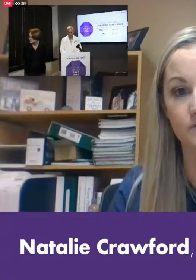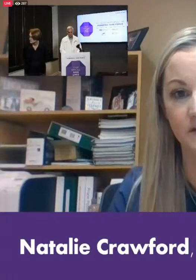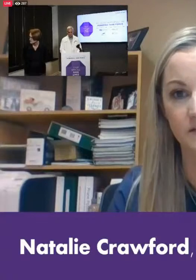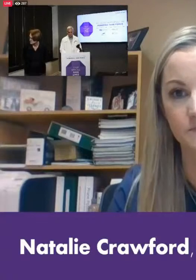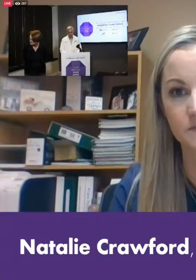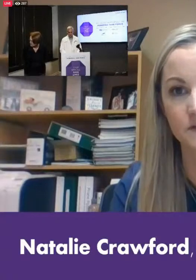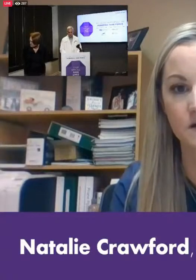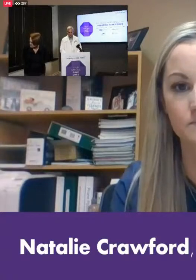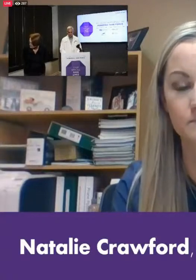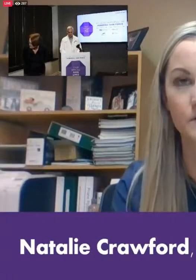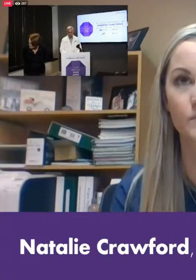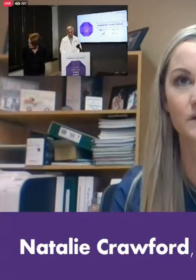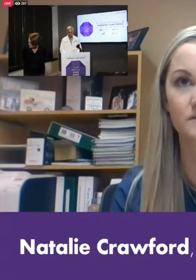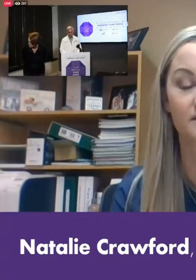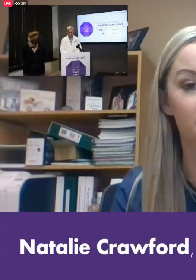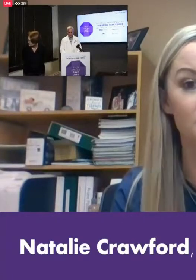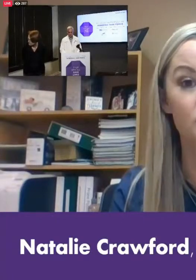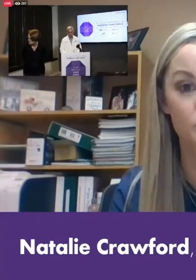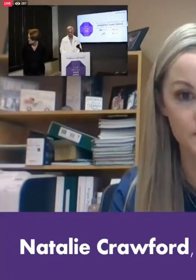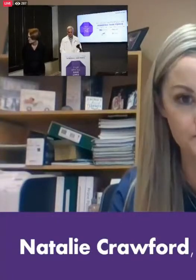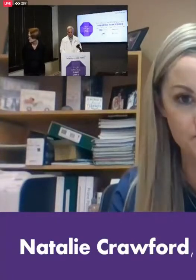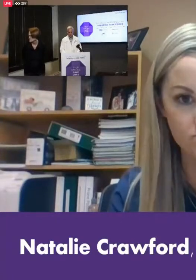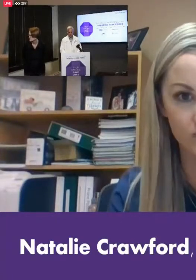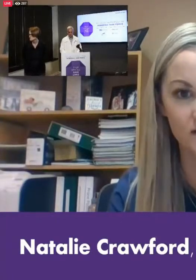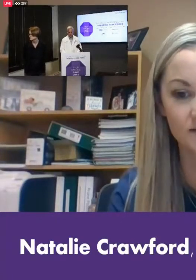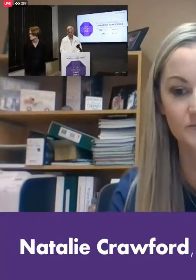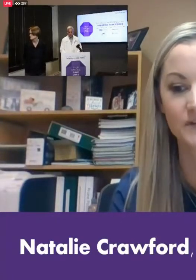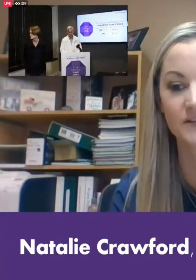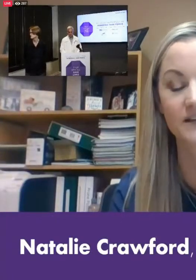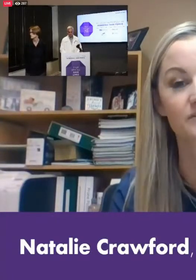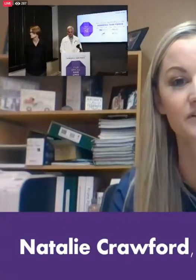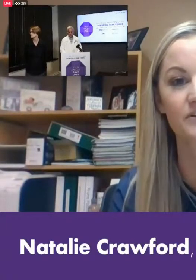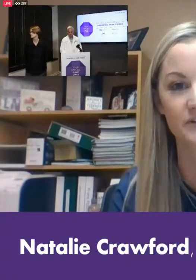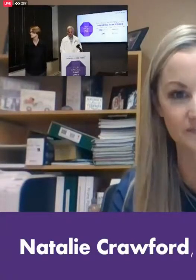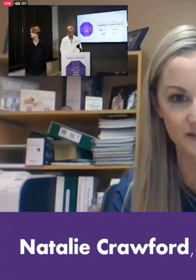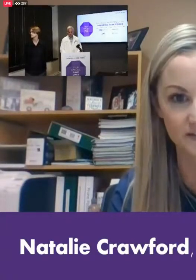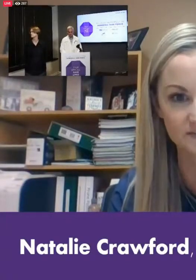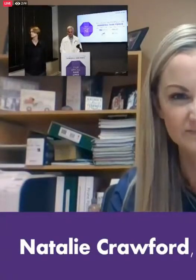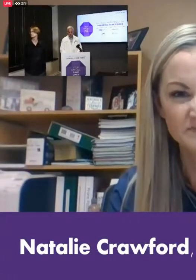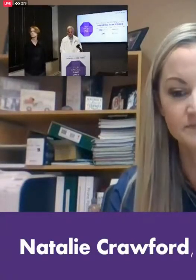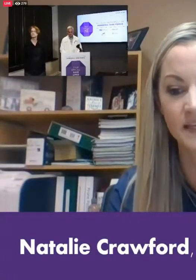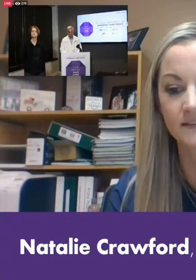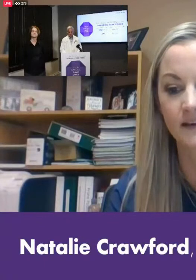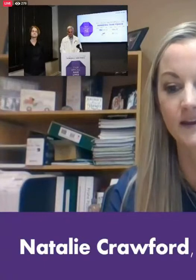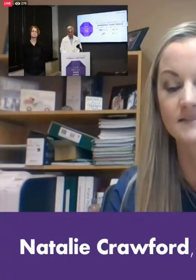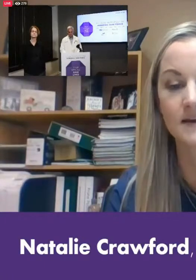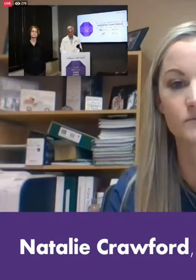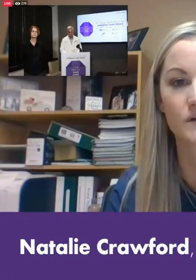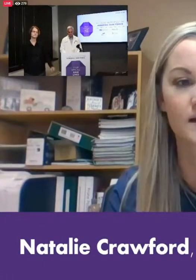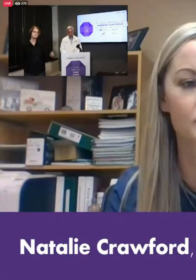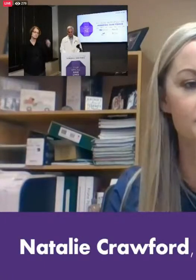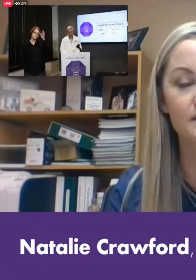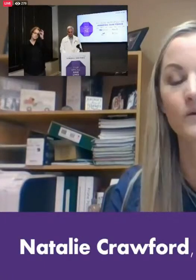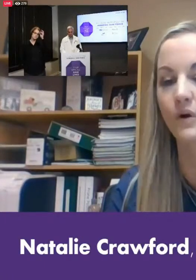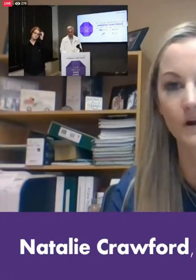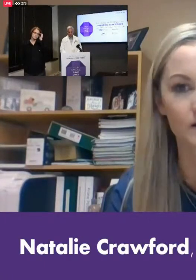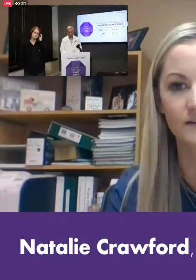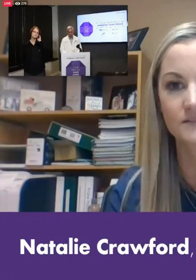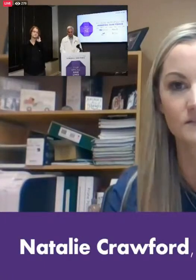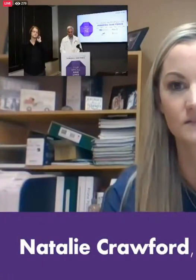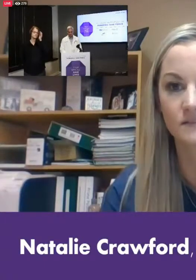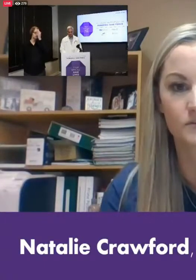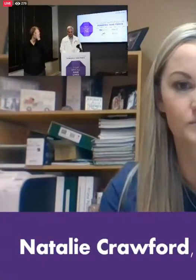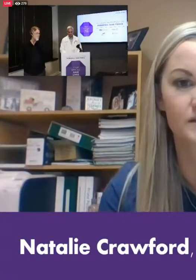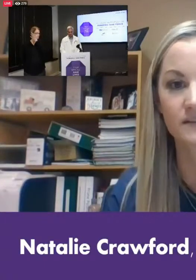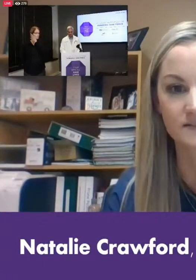These people are the victims, but we are definitely human, and we are definitely grieving. And like I said, we're not grieving at